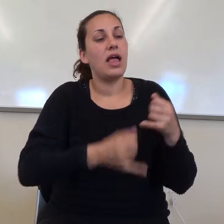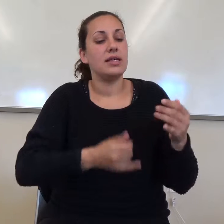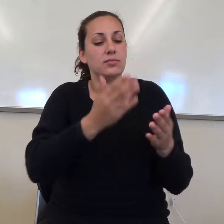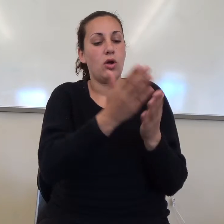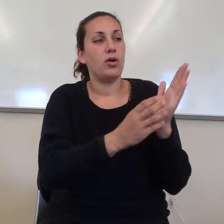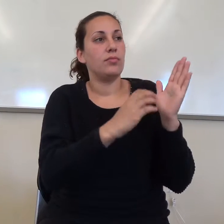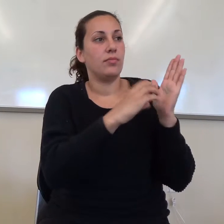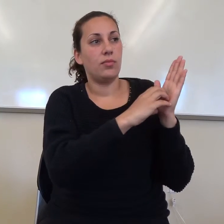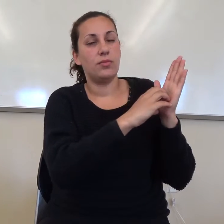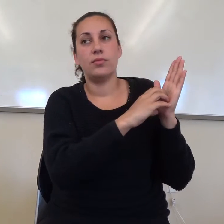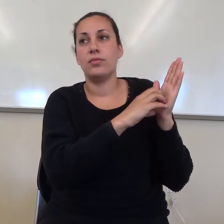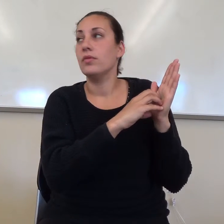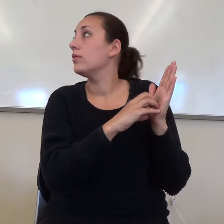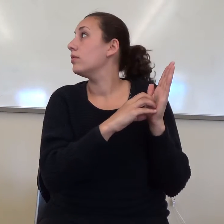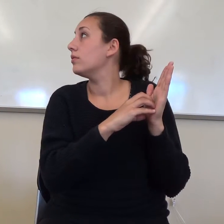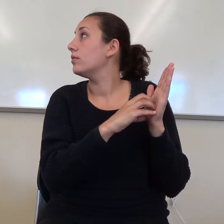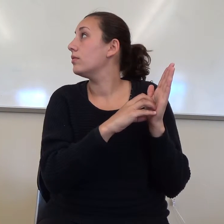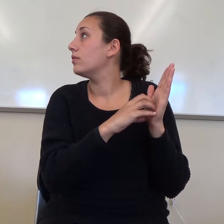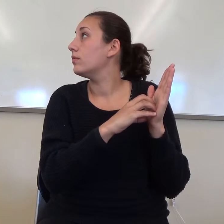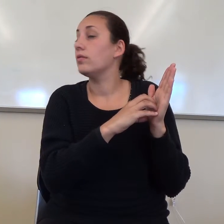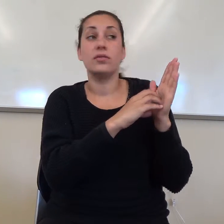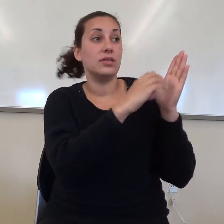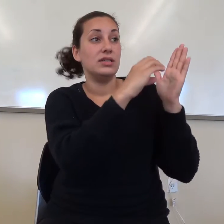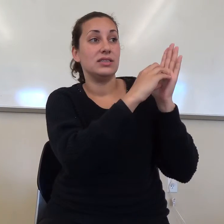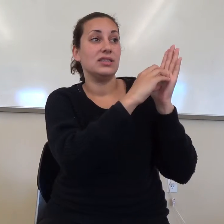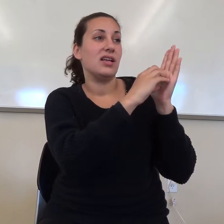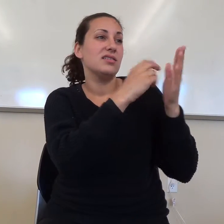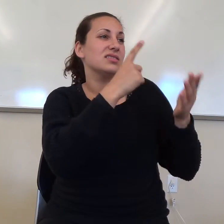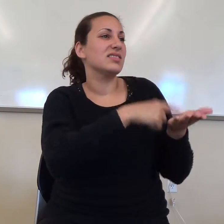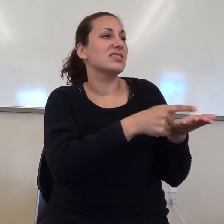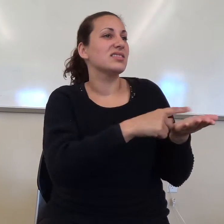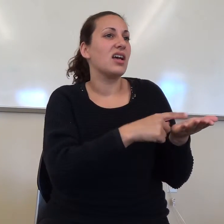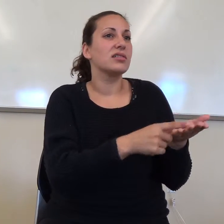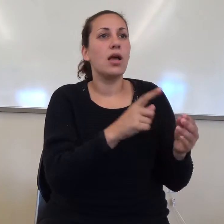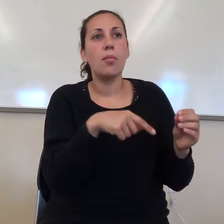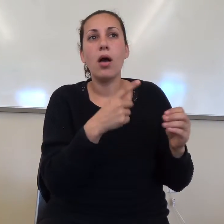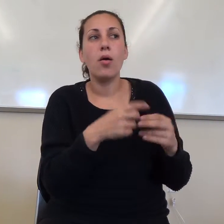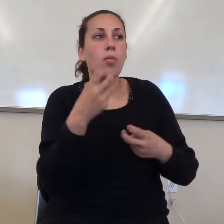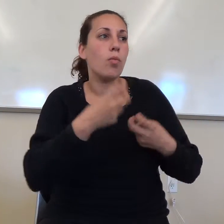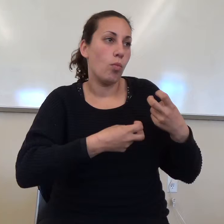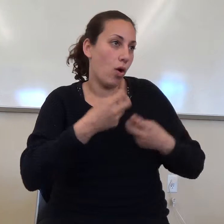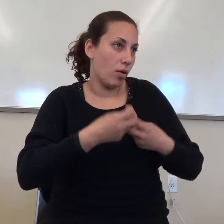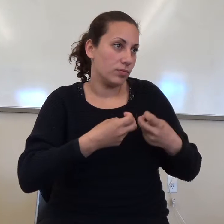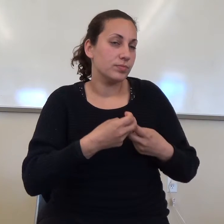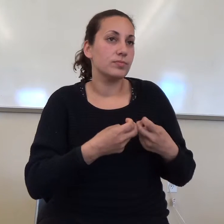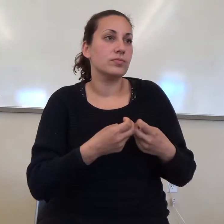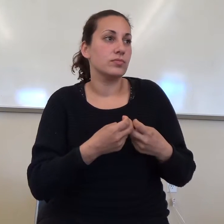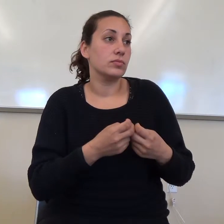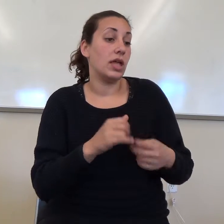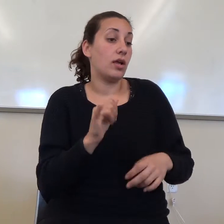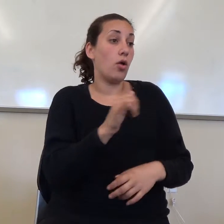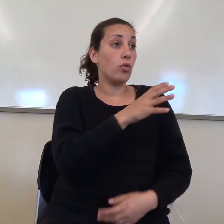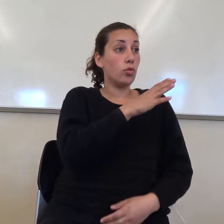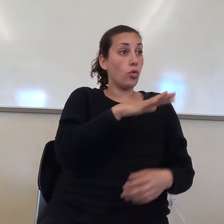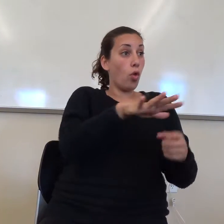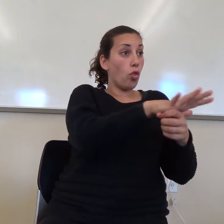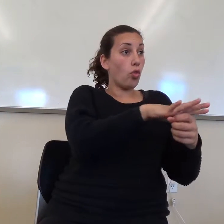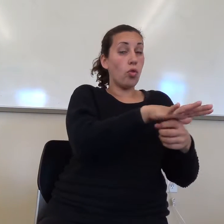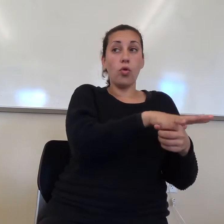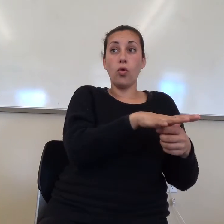This is the discussion about the problem. Local farmers have been cutting the trees. Now I'm just doing this to illustrate the